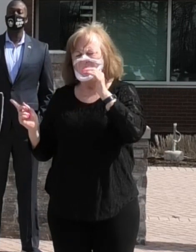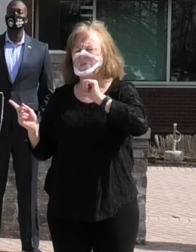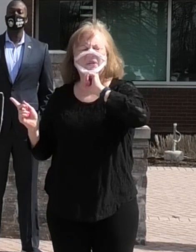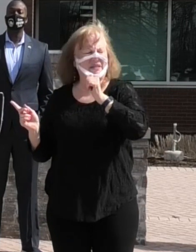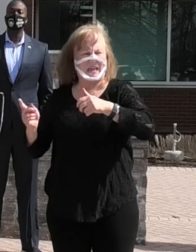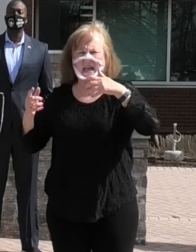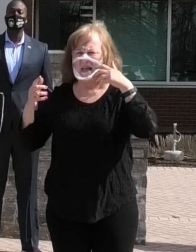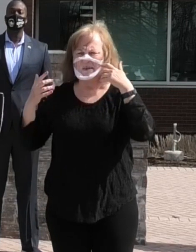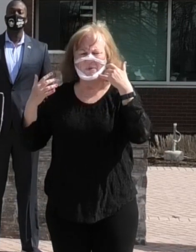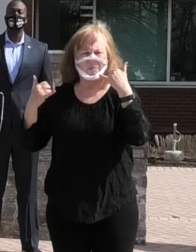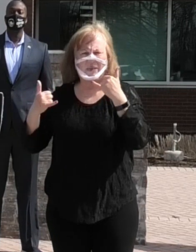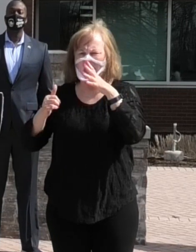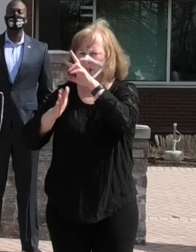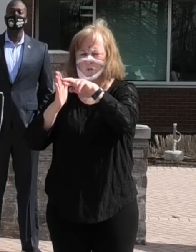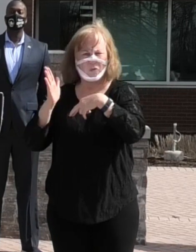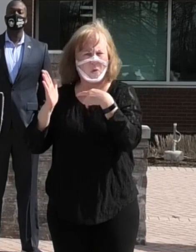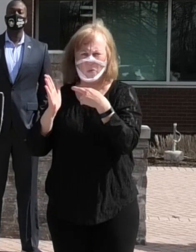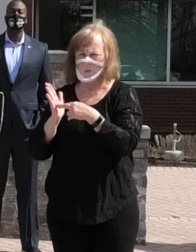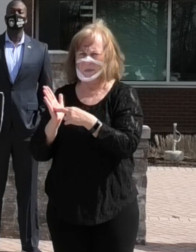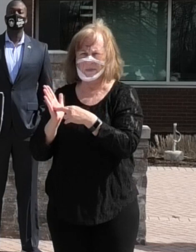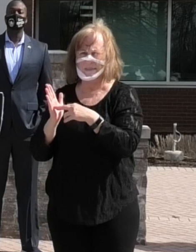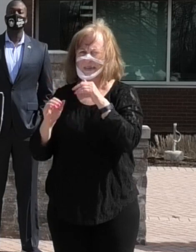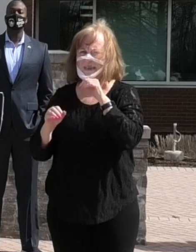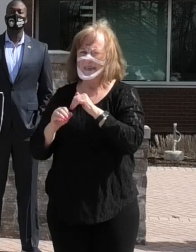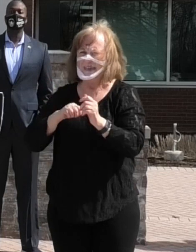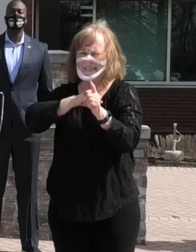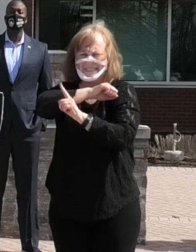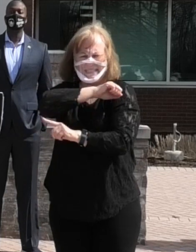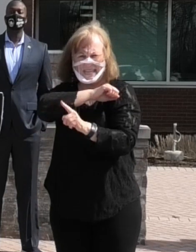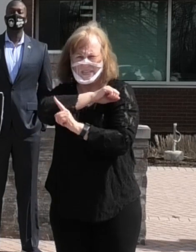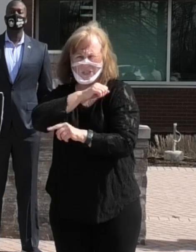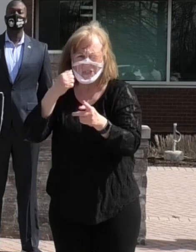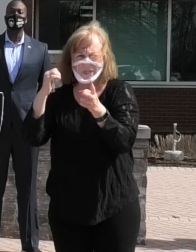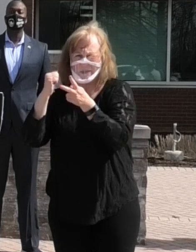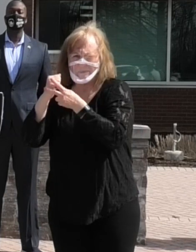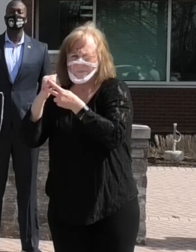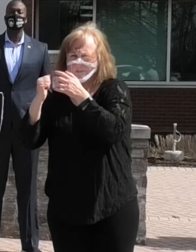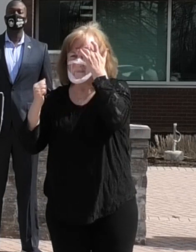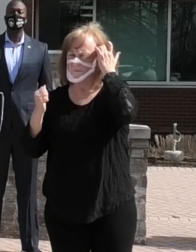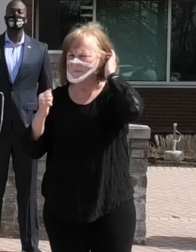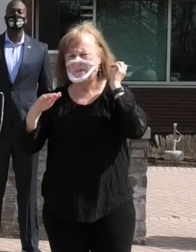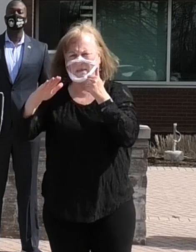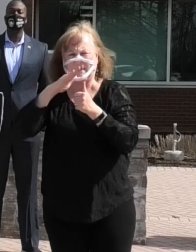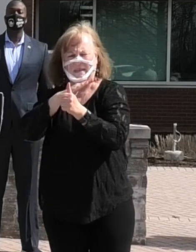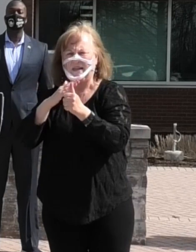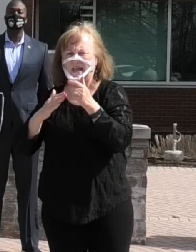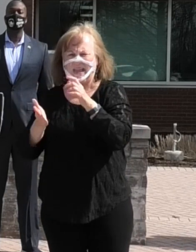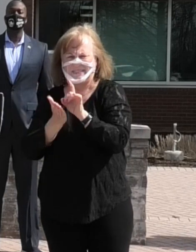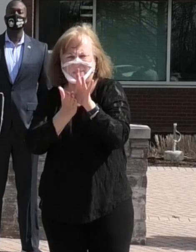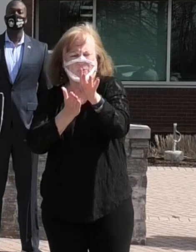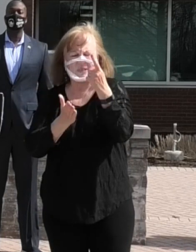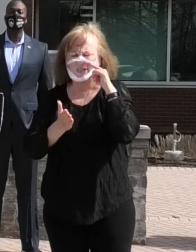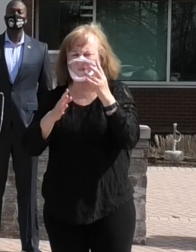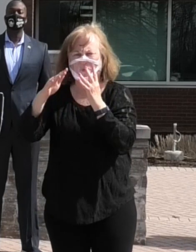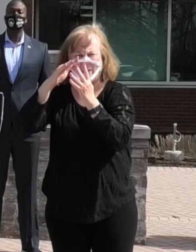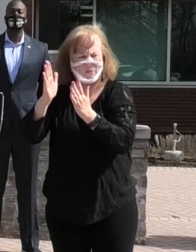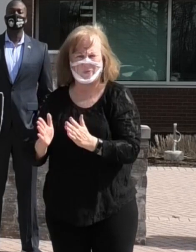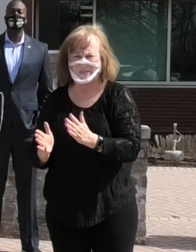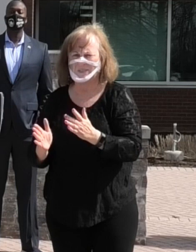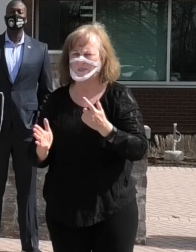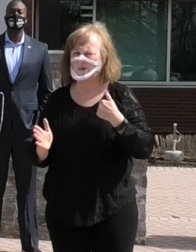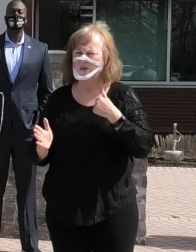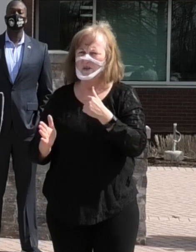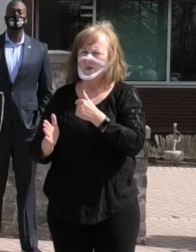not play a role in detention and deportations of immigrants. We are called